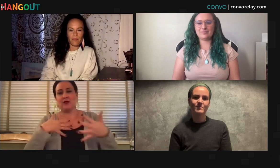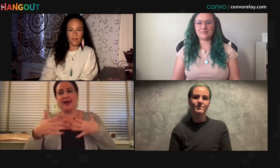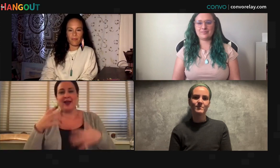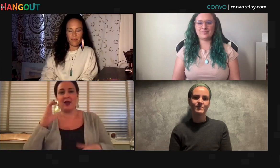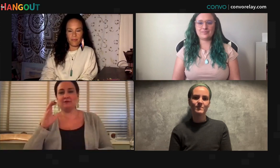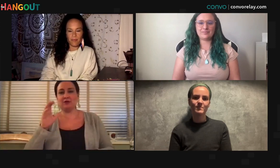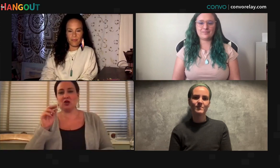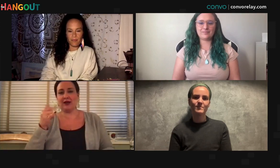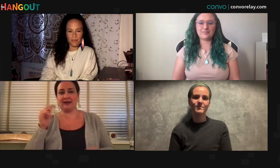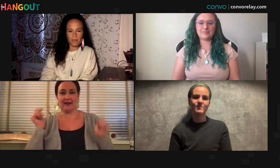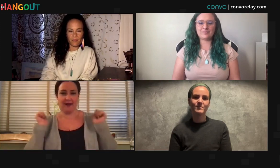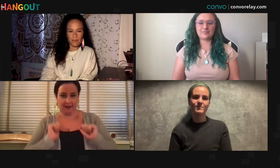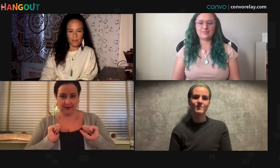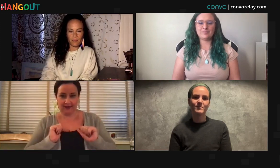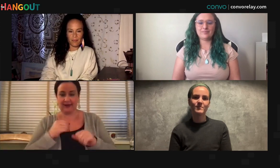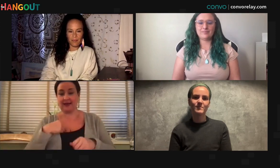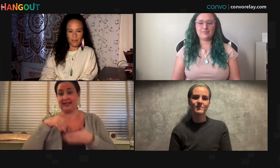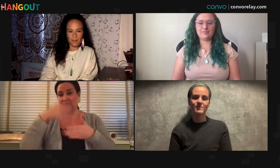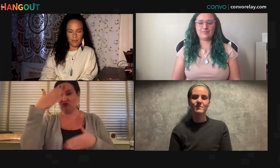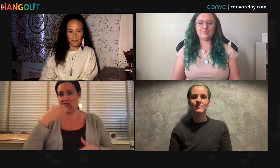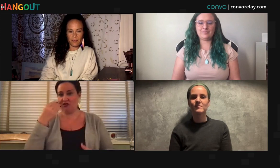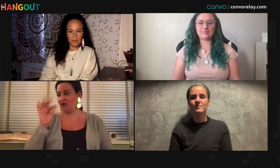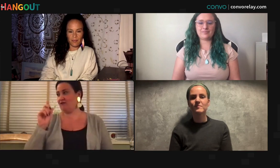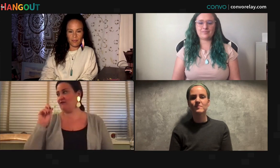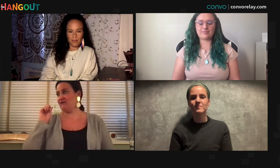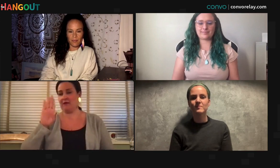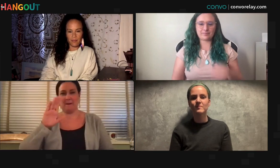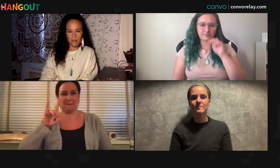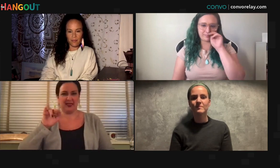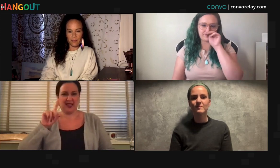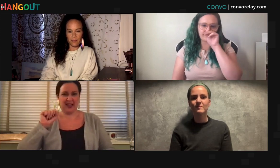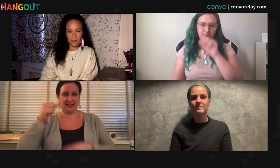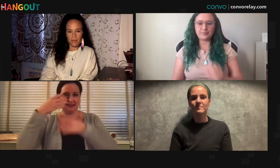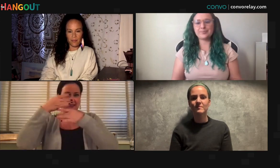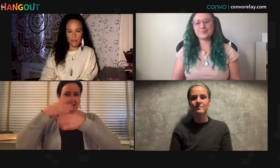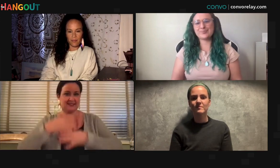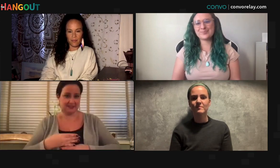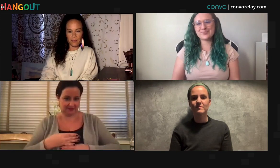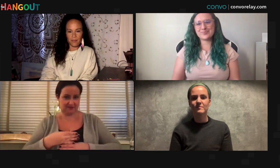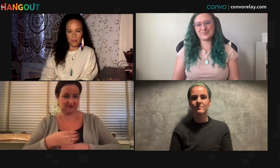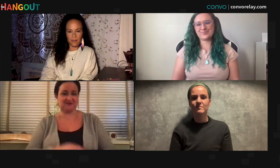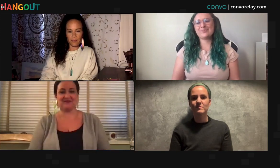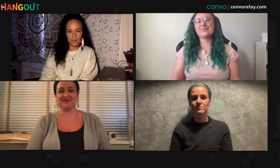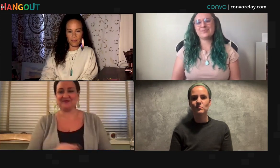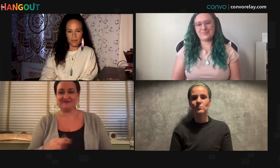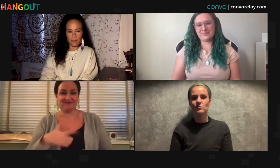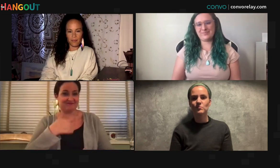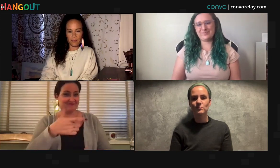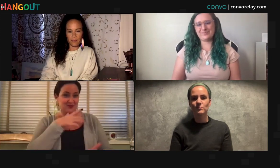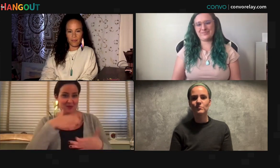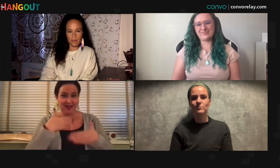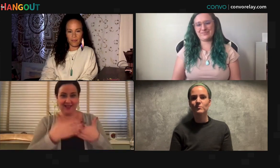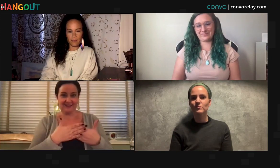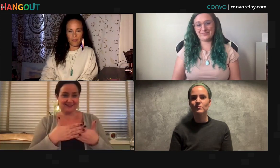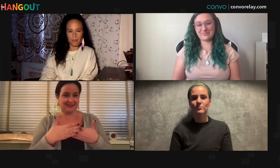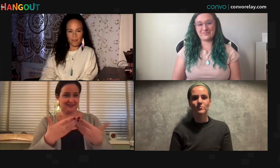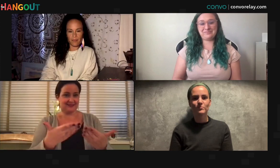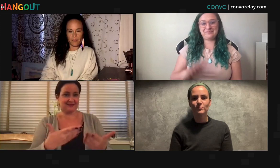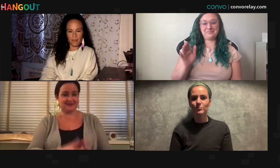black tank top with a gray cardigan over me, and I am in front of blinds. Let me turn it over